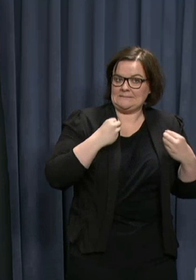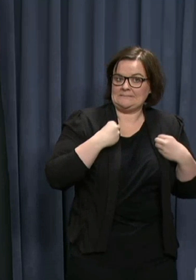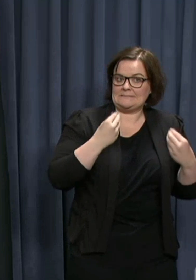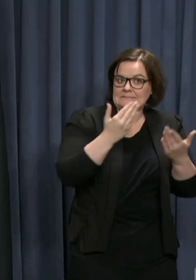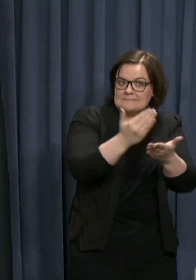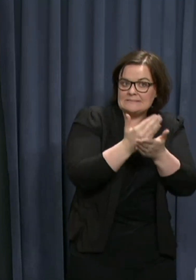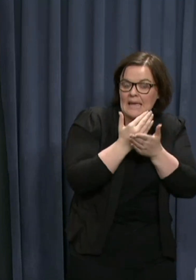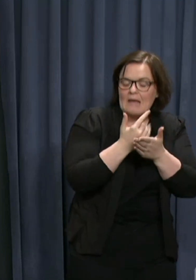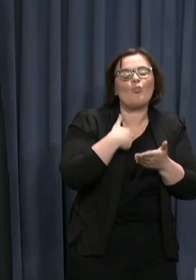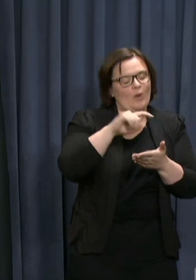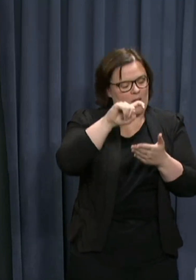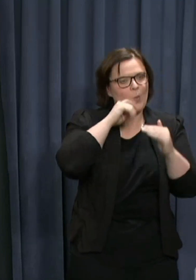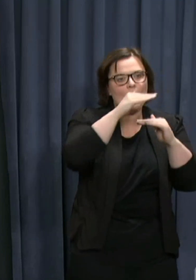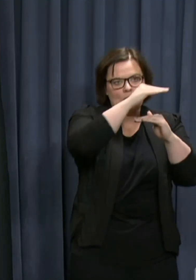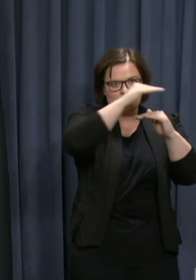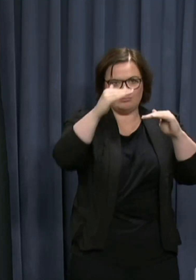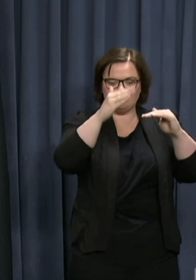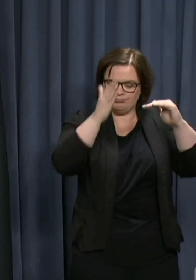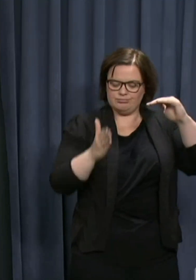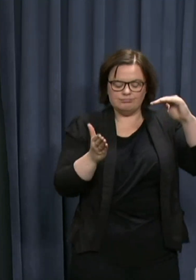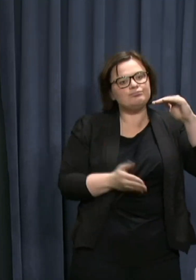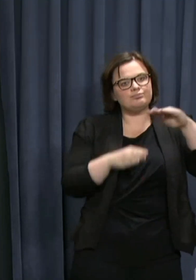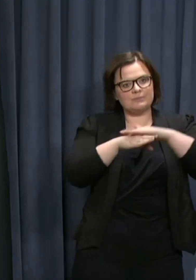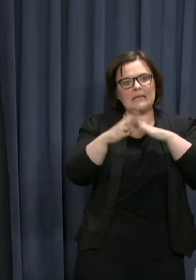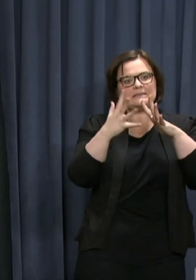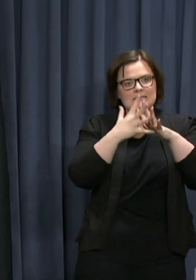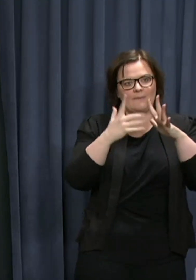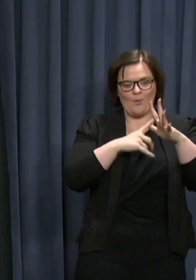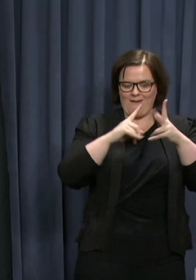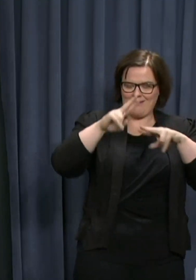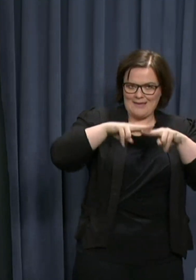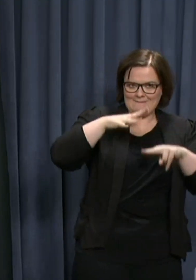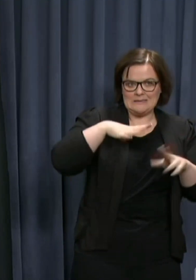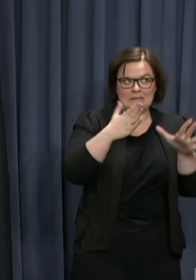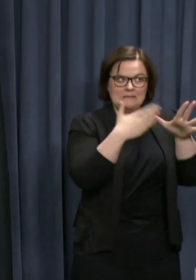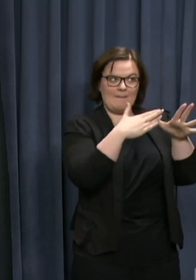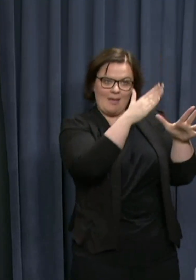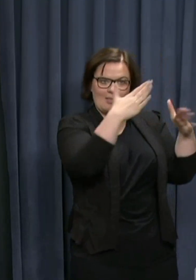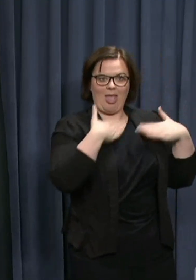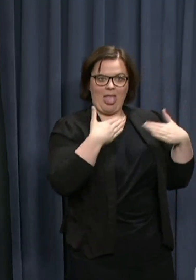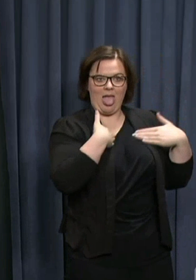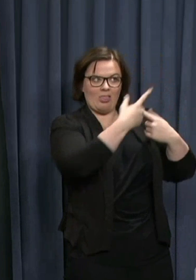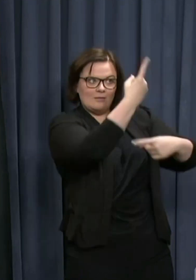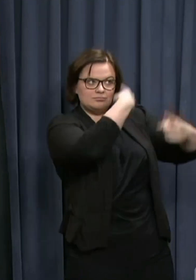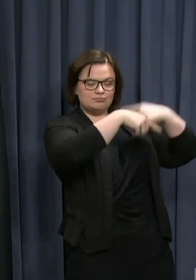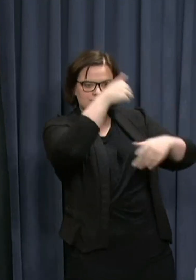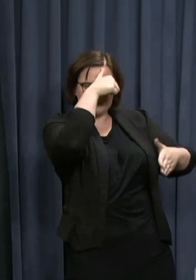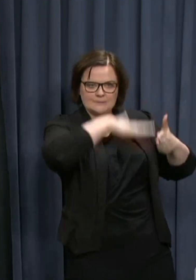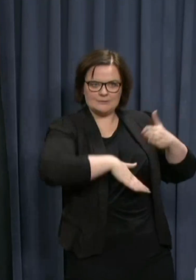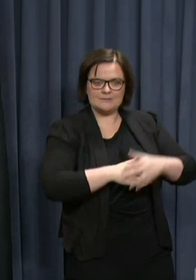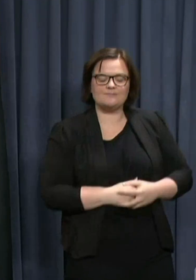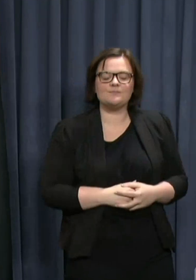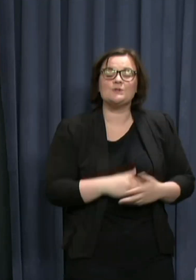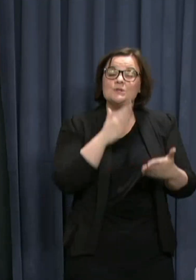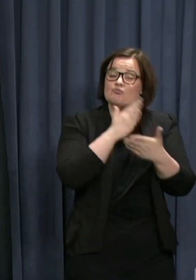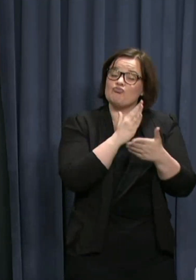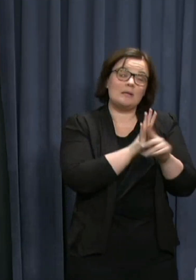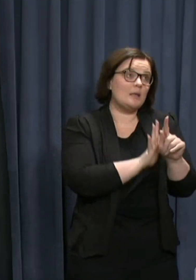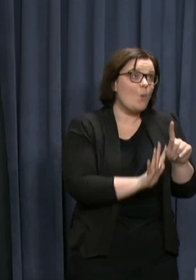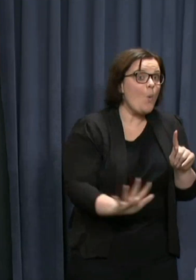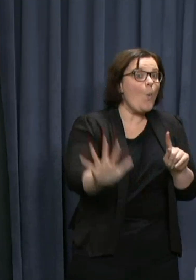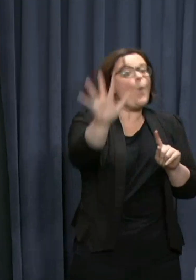step based on the health advice at the time. So I would again encourage all eligible West Australians all over